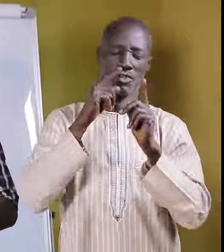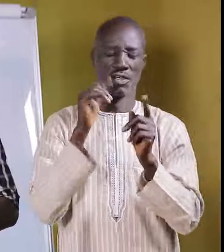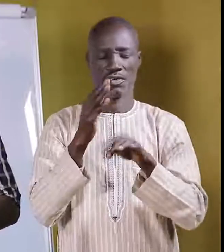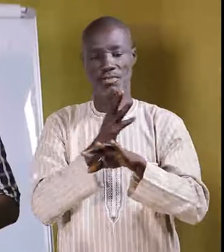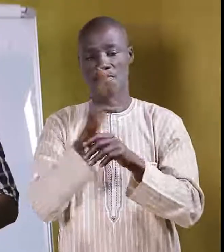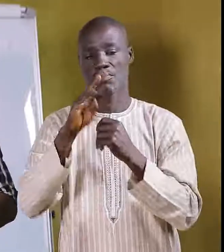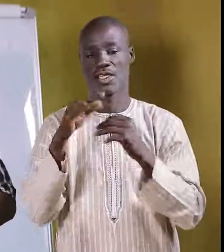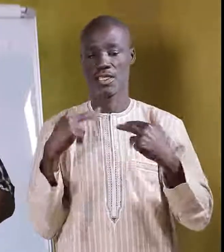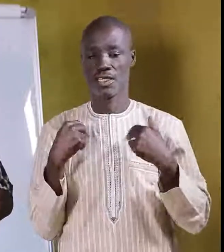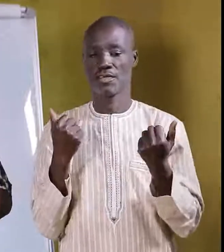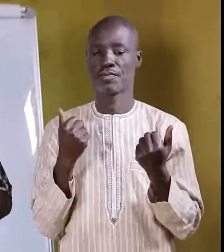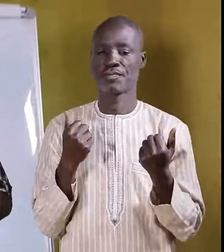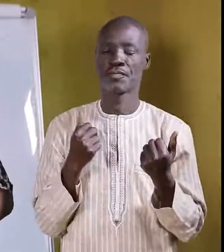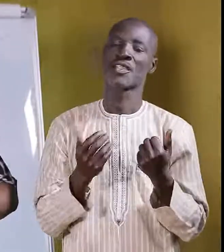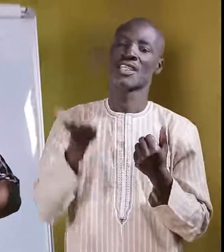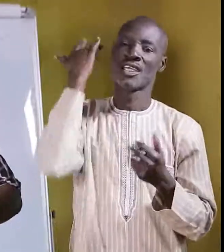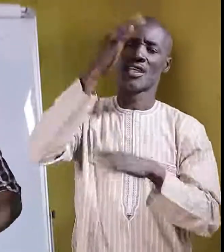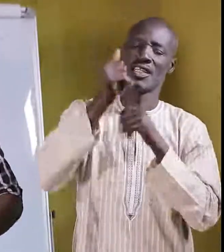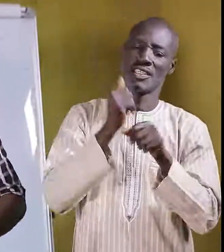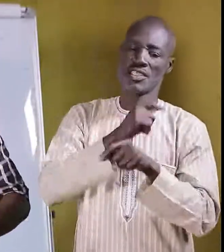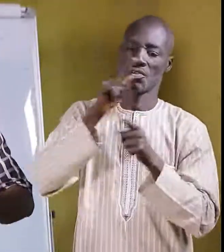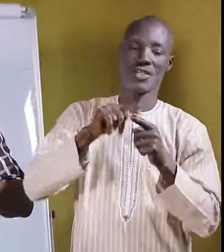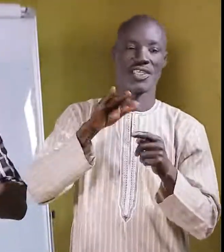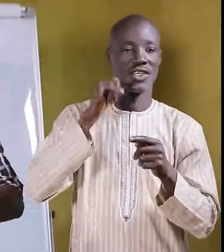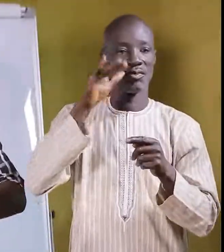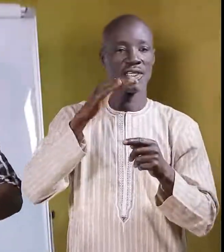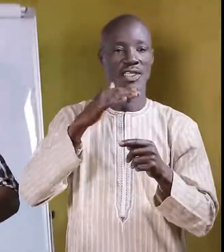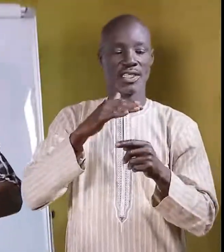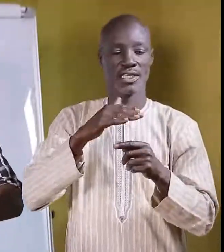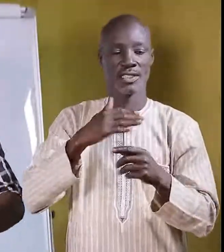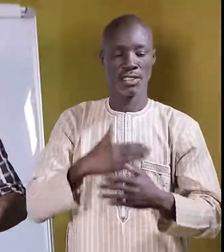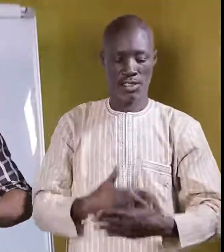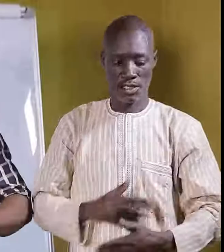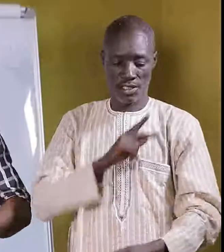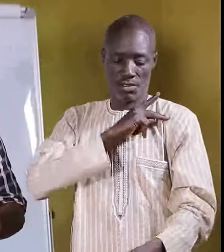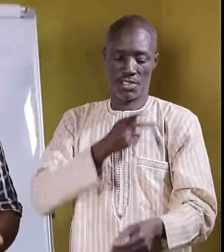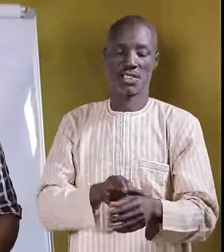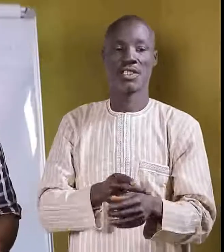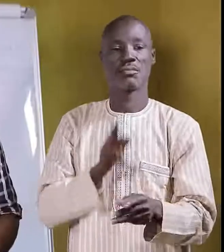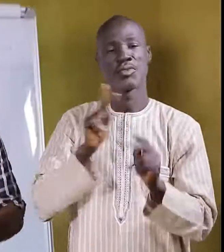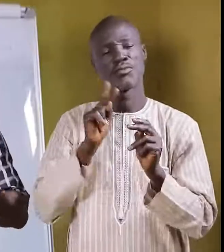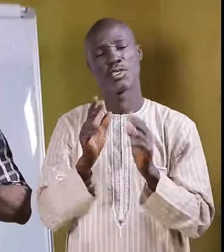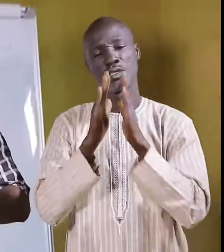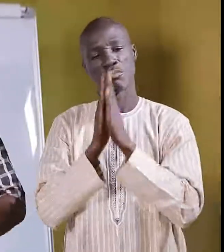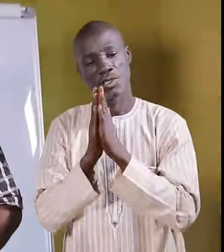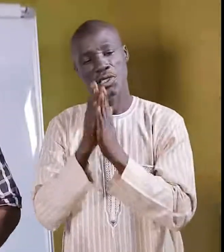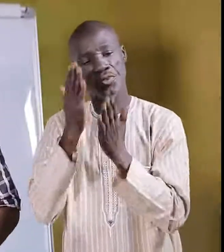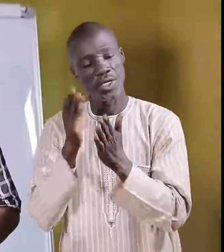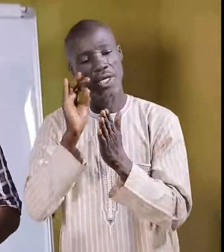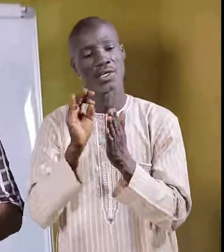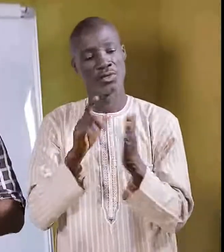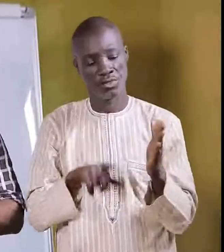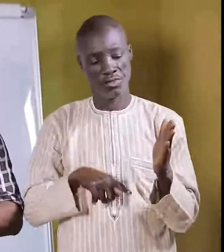medical services, in the years past, when a woman is pregnant, people will be praying. Nobody knows whether she will come out alive. But